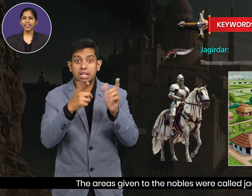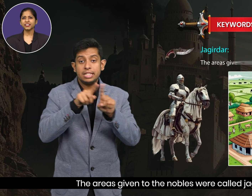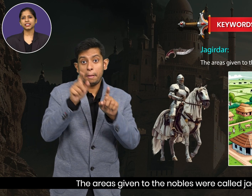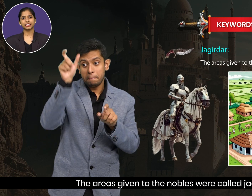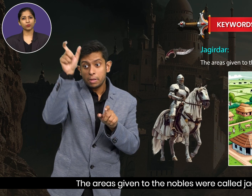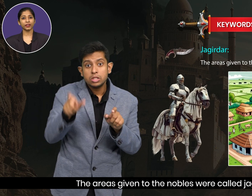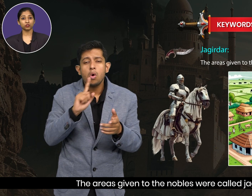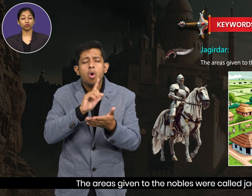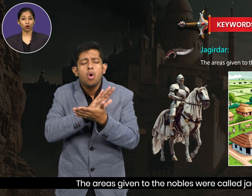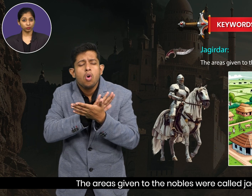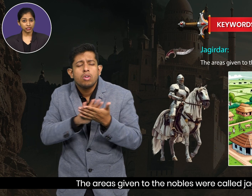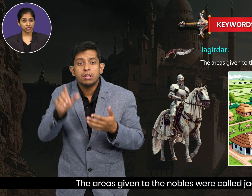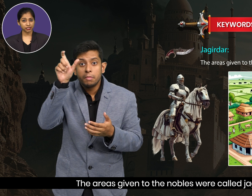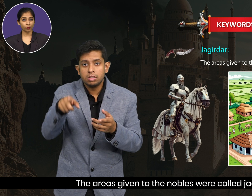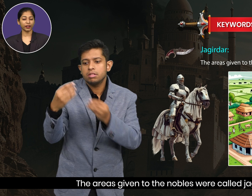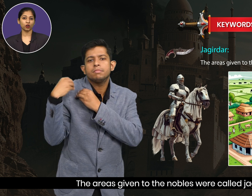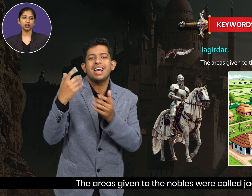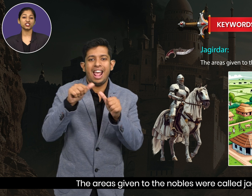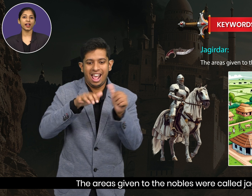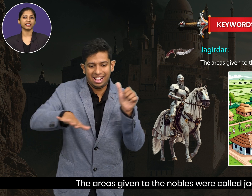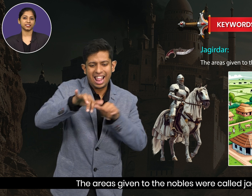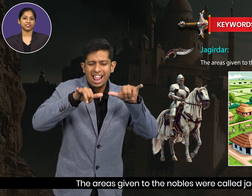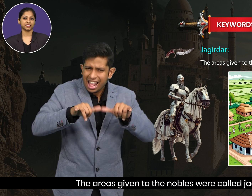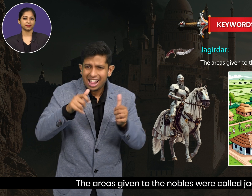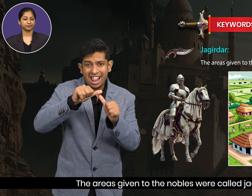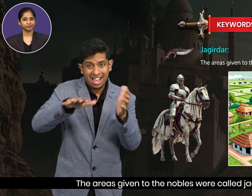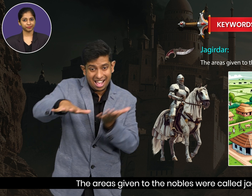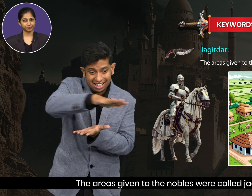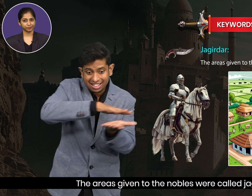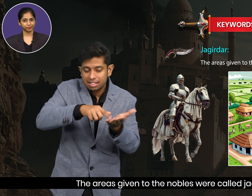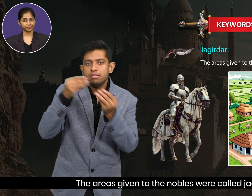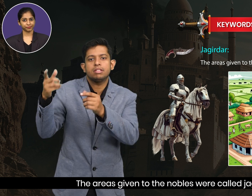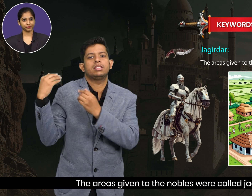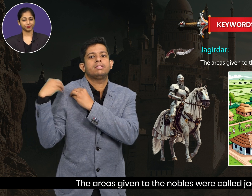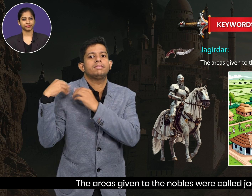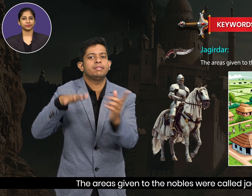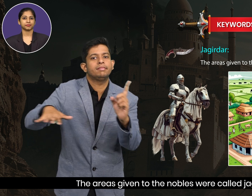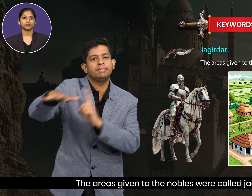The areas given to the nobles were called Jagirs.